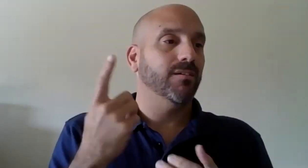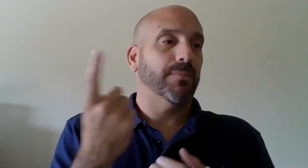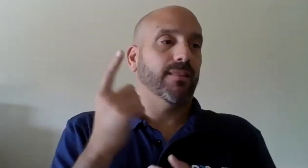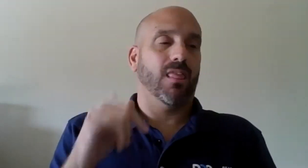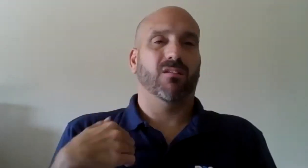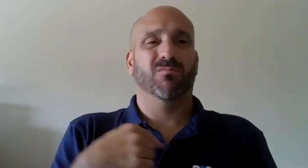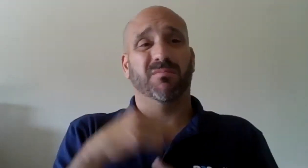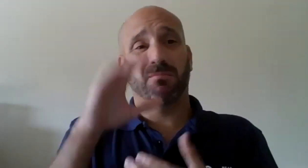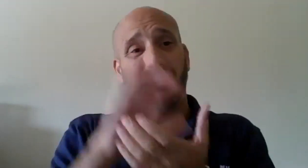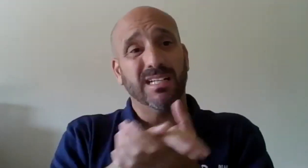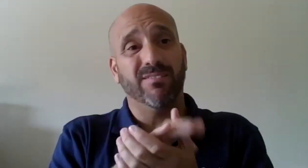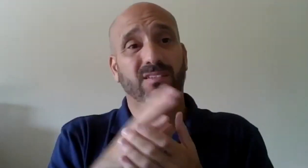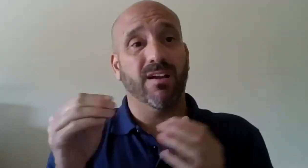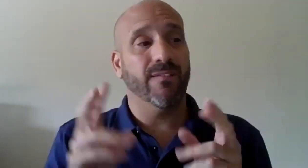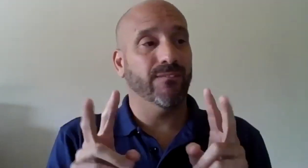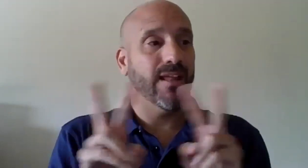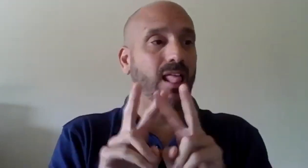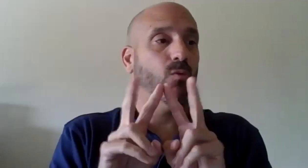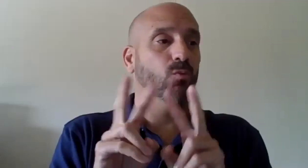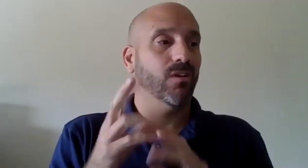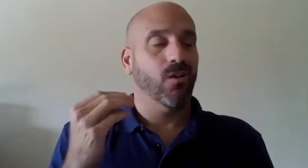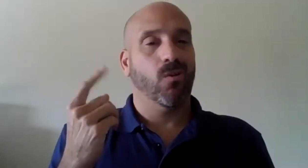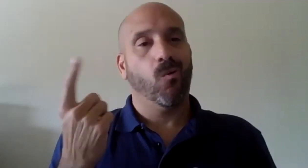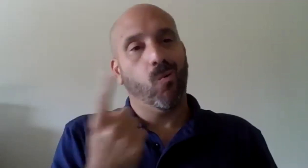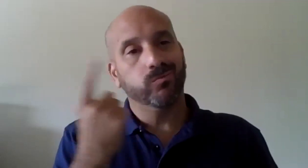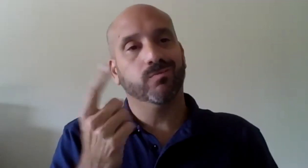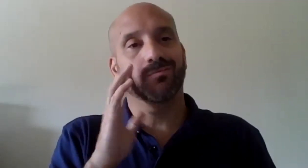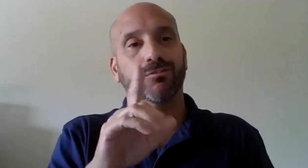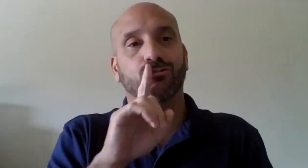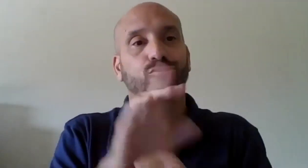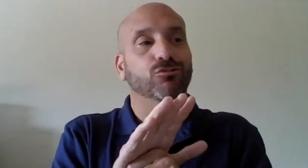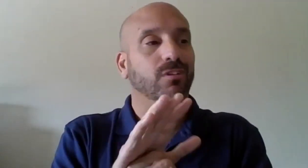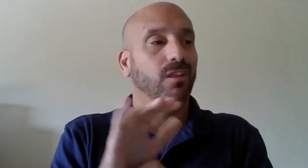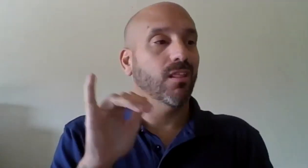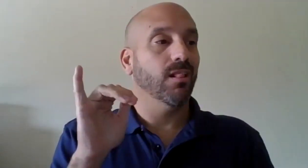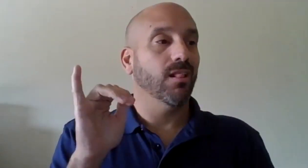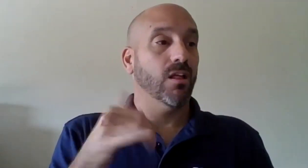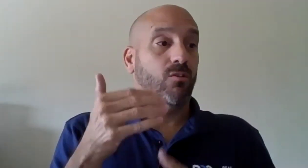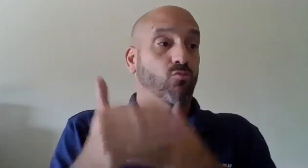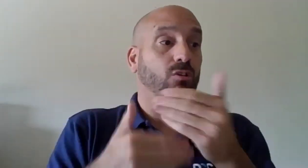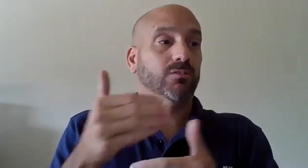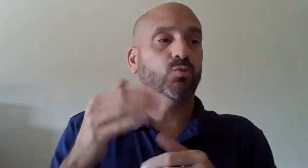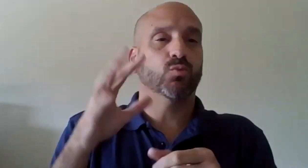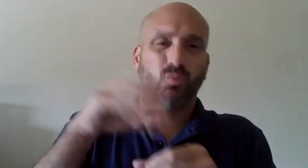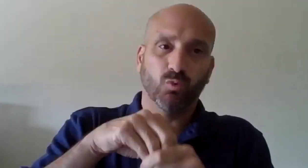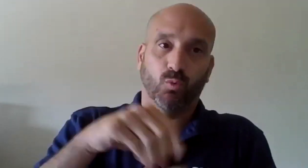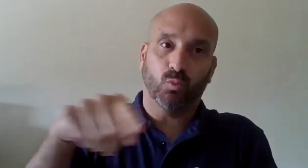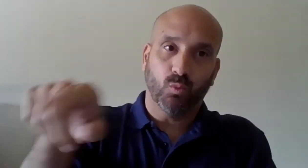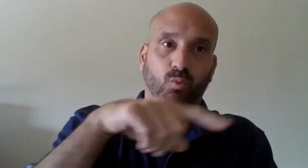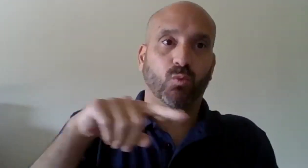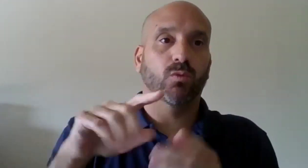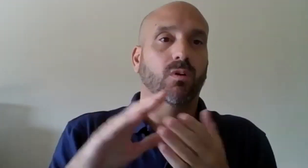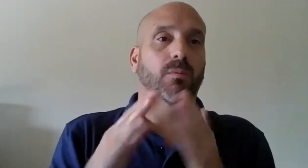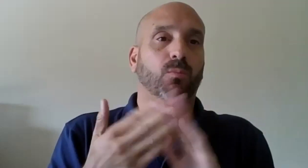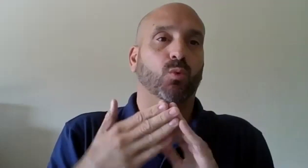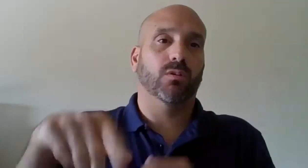is transparency. That's something that we believe and value, and we always ensure that that process